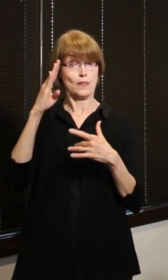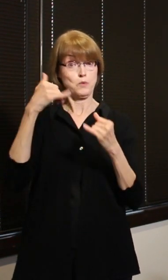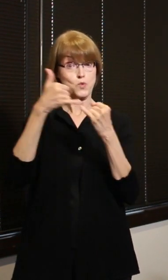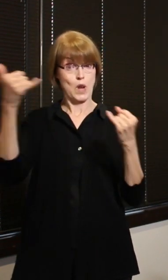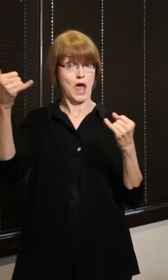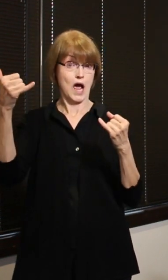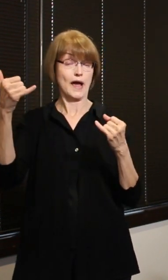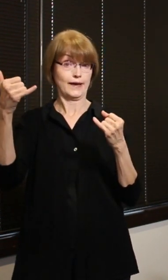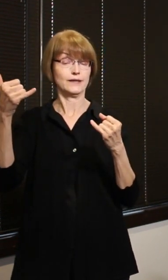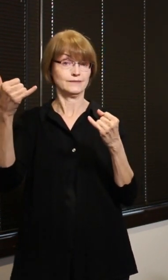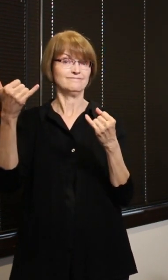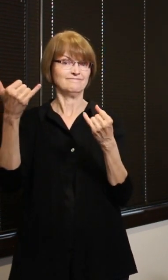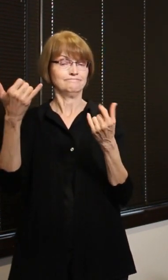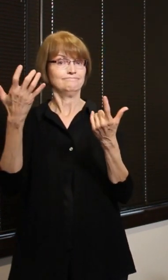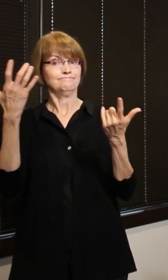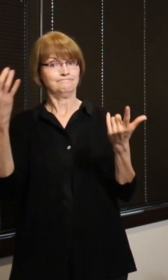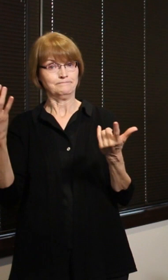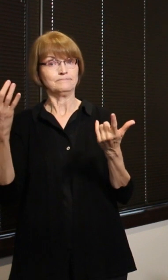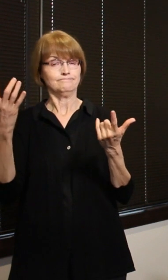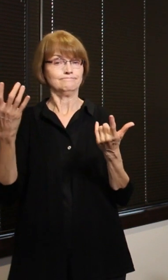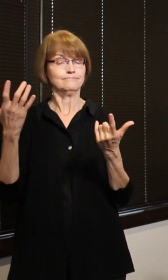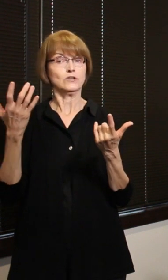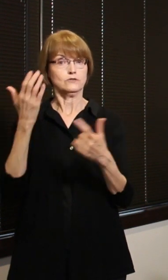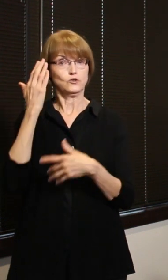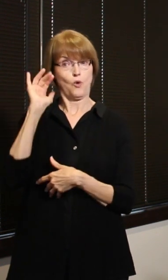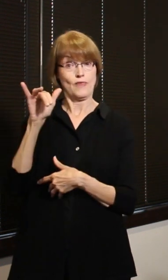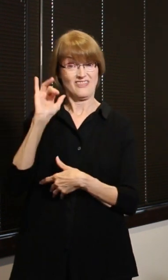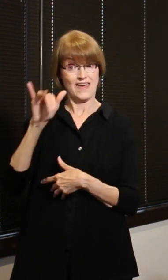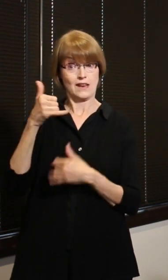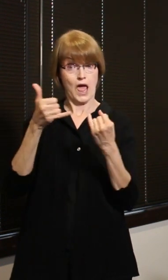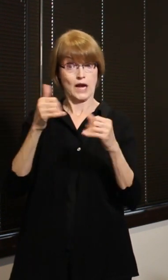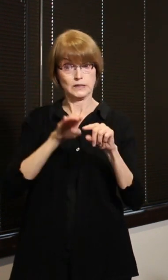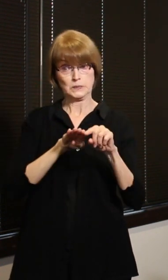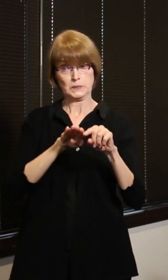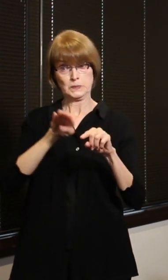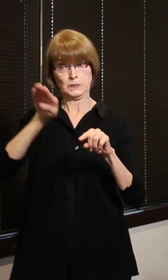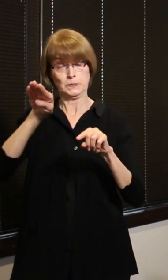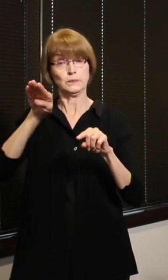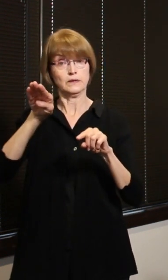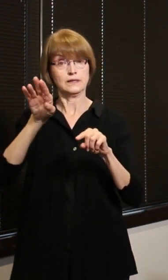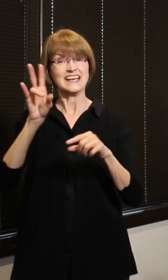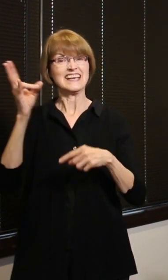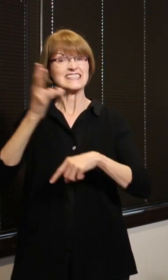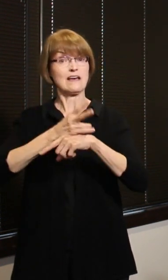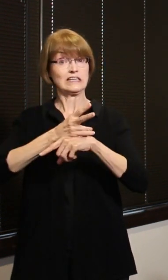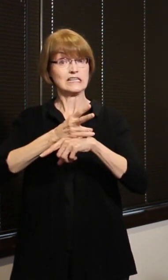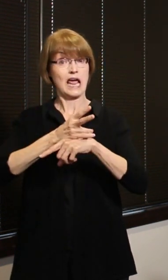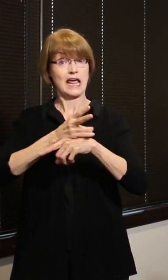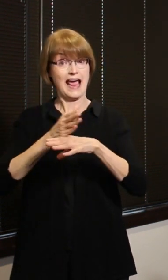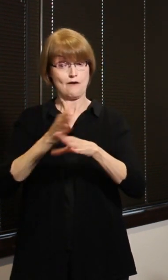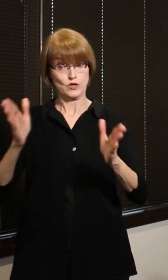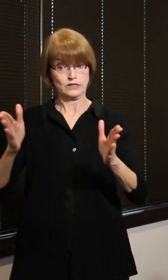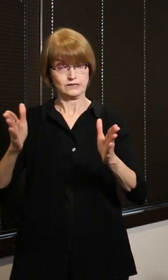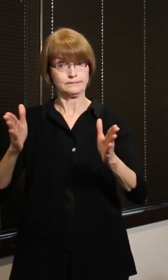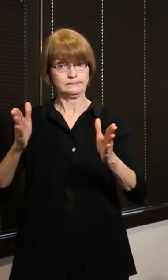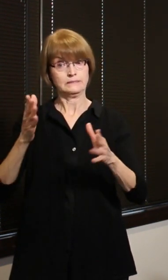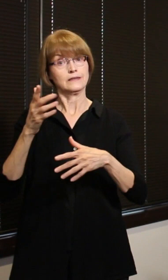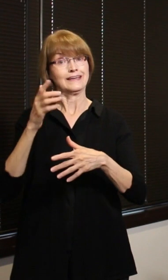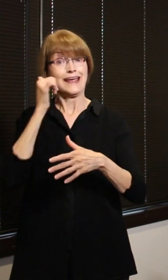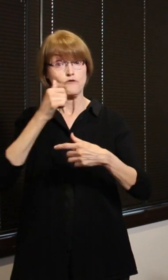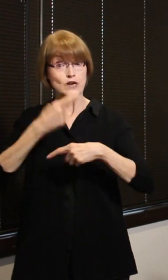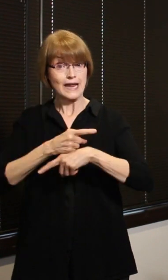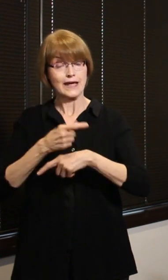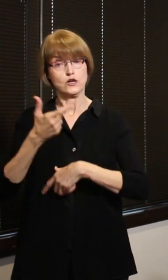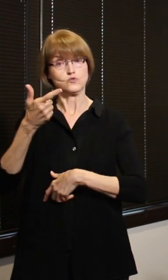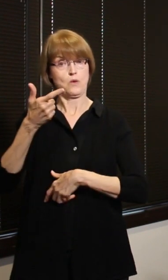line, as you've become accustomed to, is going up. So our 7-day moving average stayed at 21 for the second day in